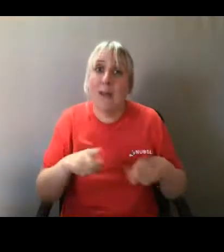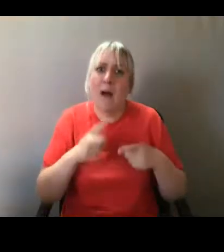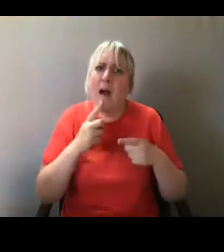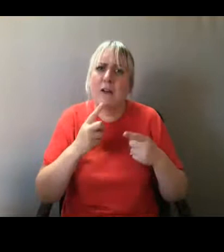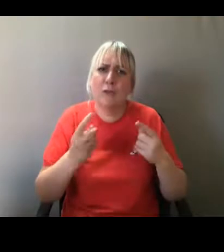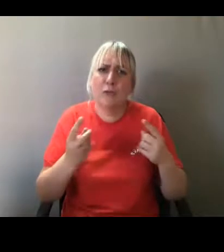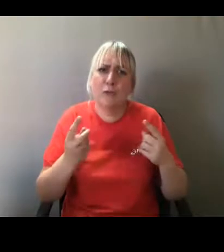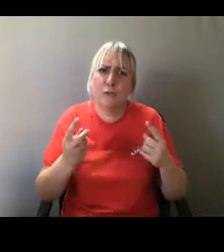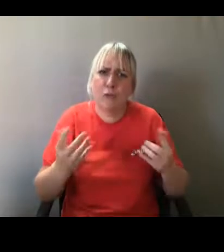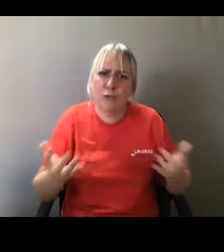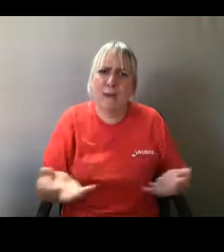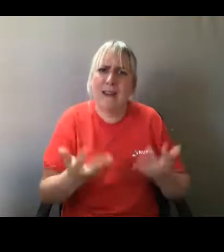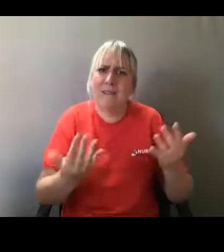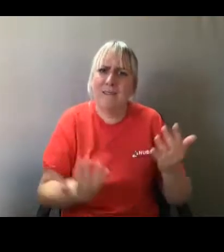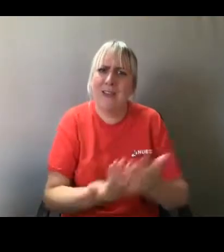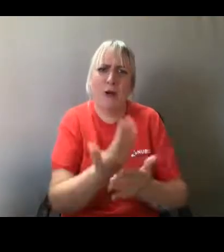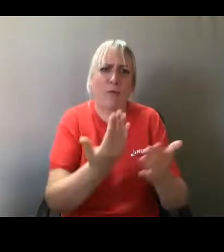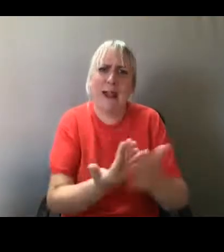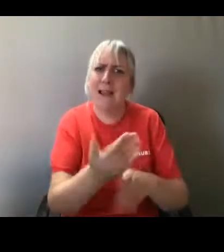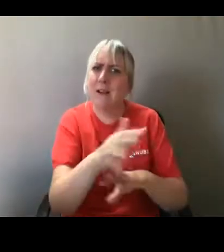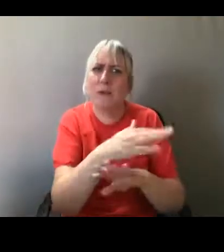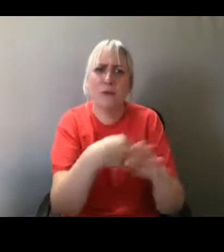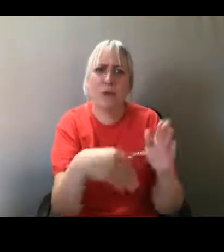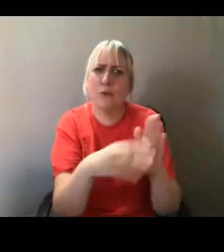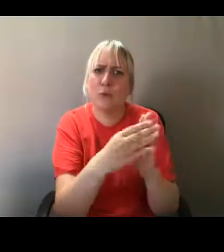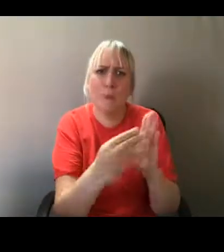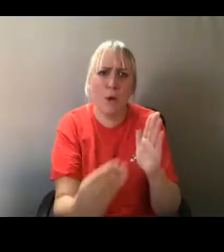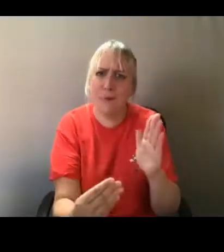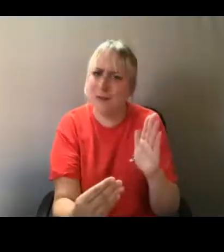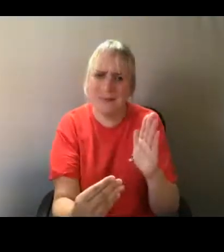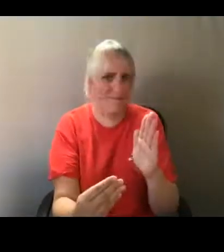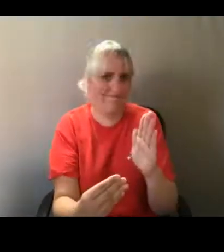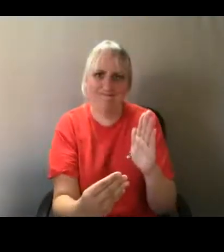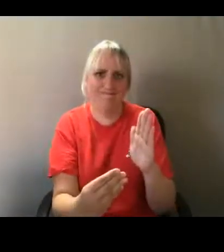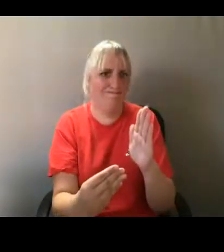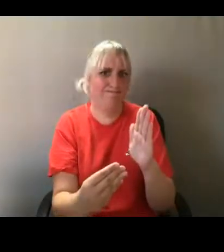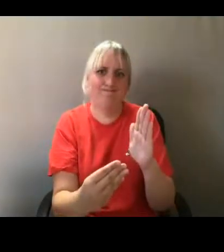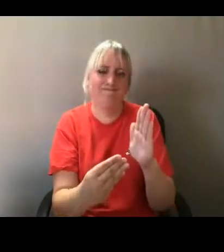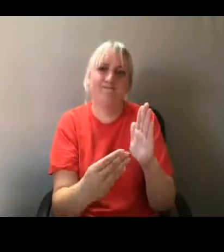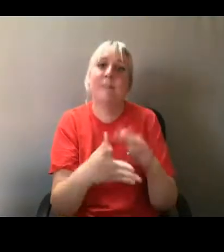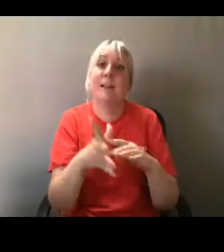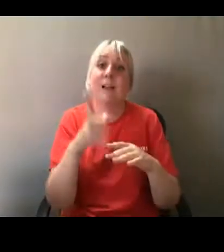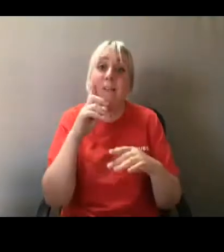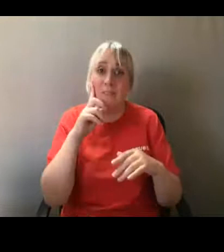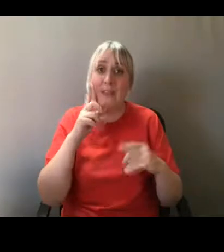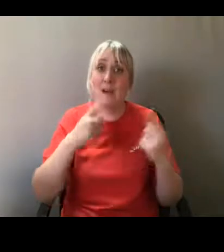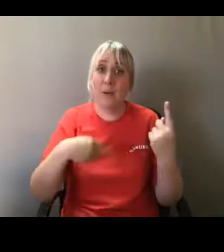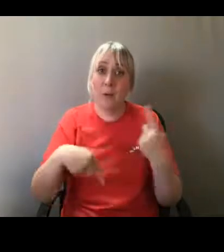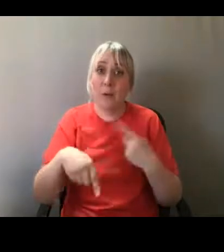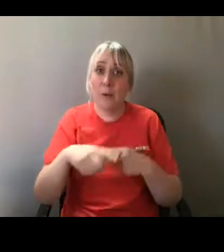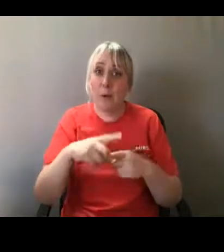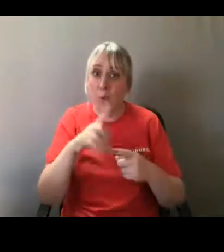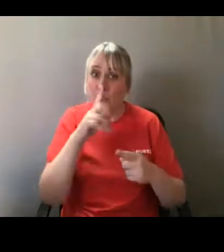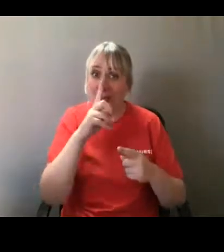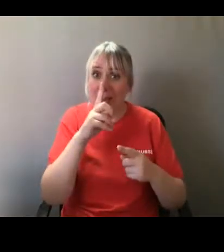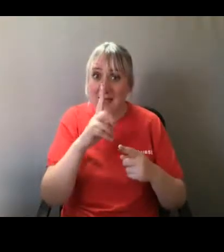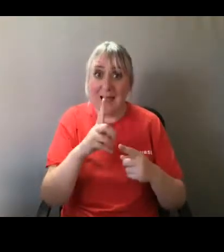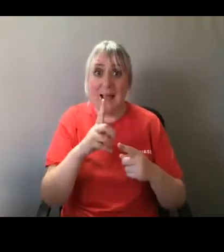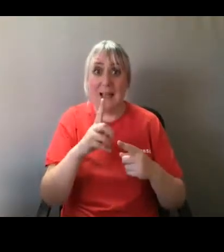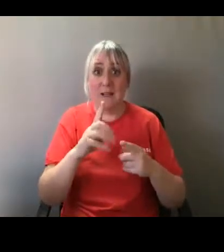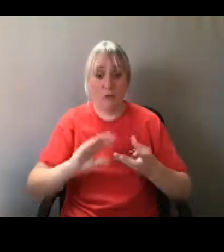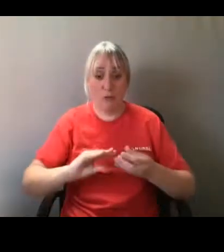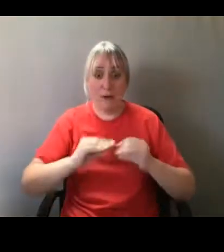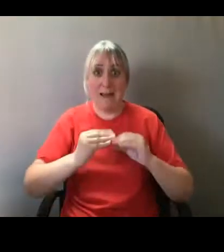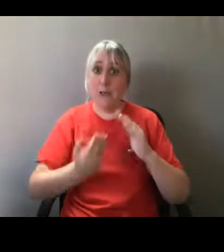reinvigorate the social model. What we can do is we create a